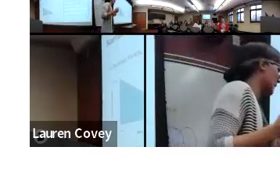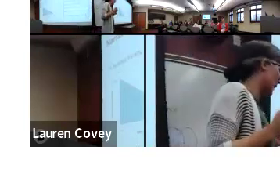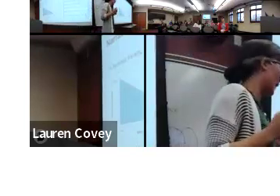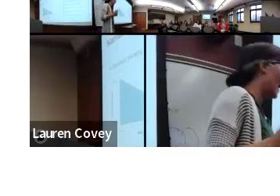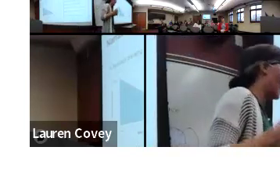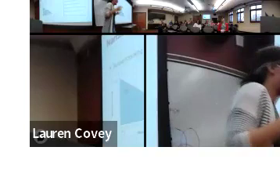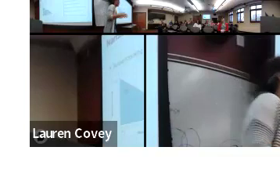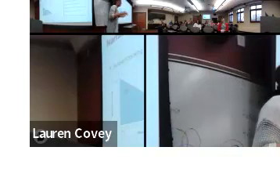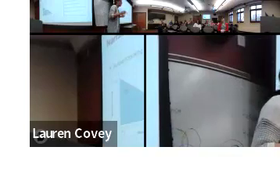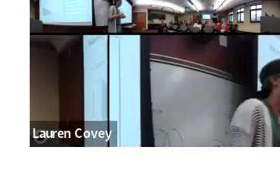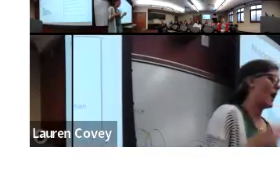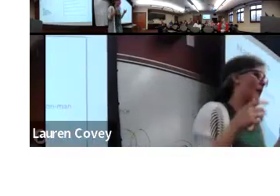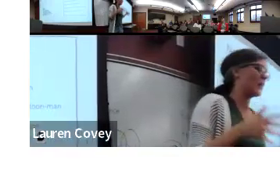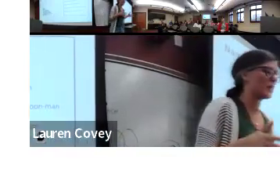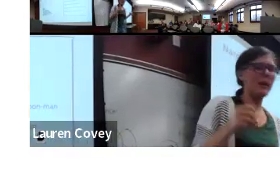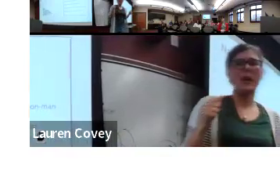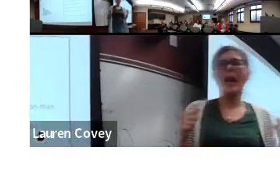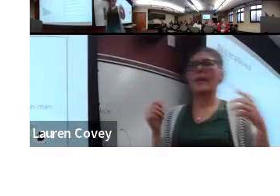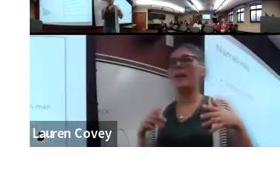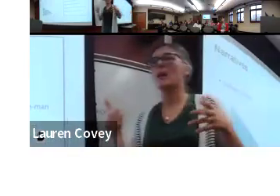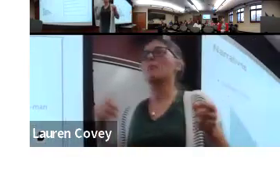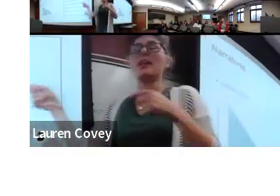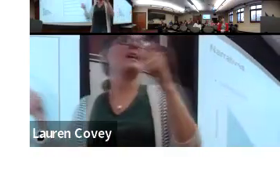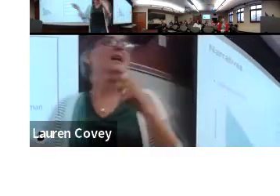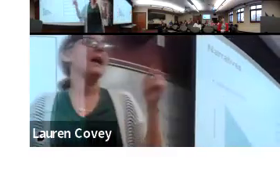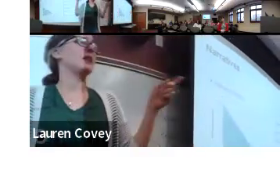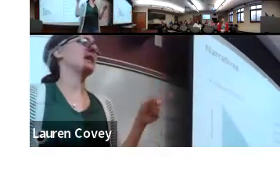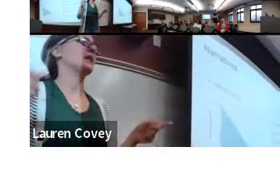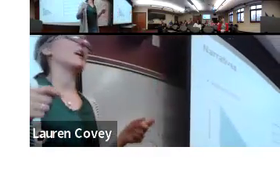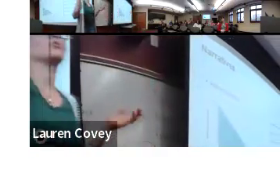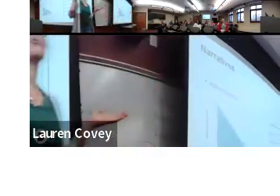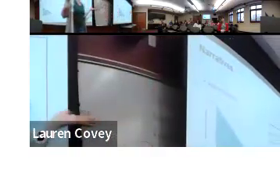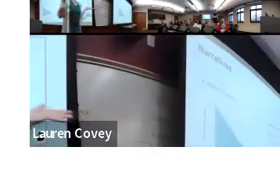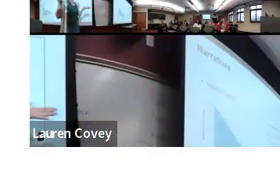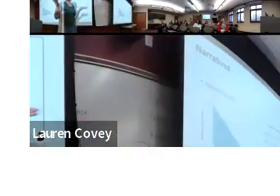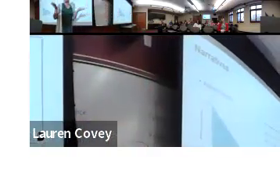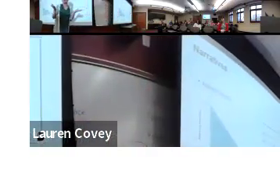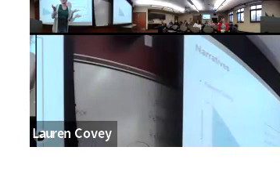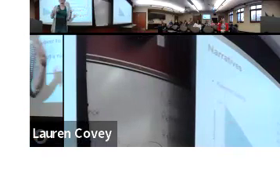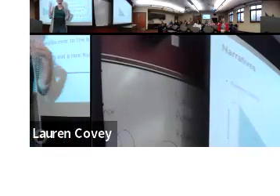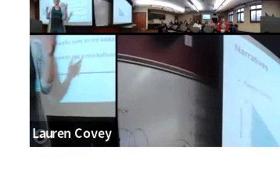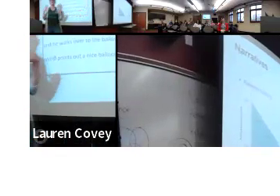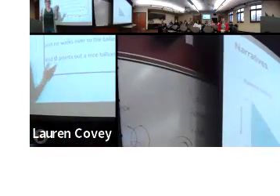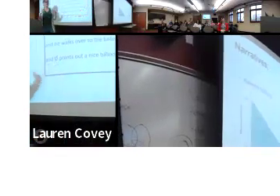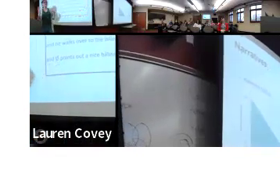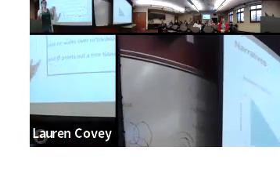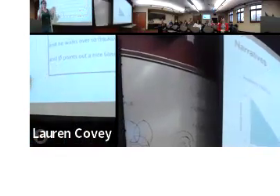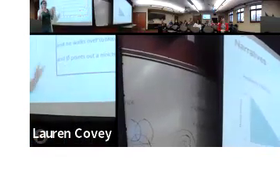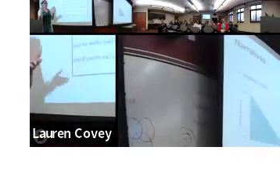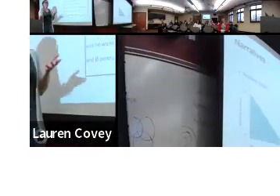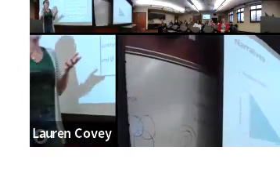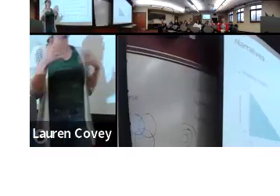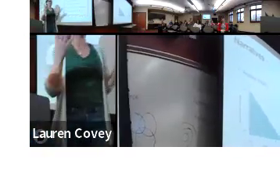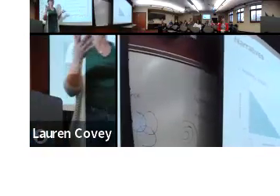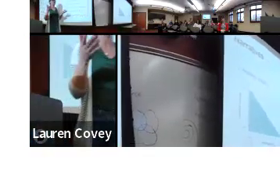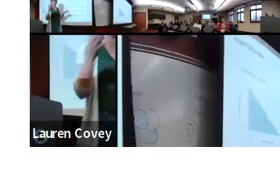they say things like, and then he went to the store and then he got some milk and then he, but then he, and then he, and you don't know who they're talking about, right? Because they keep referring to the